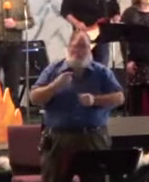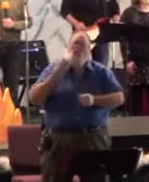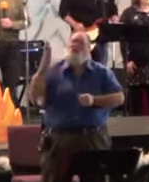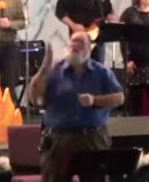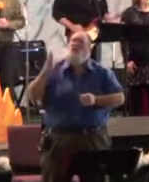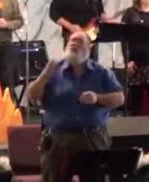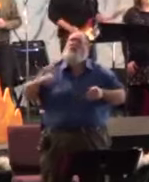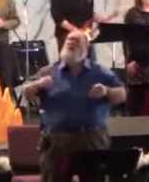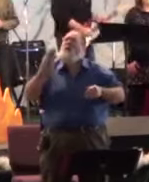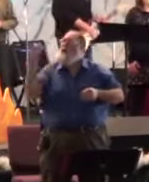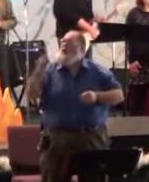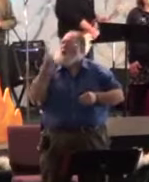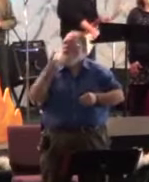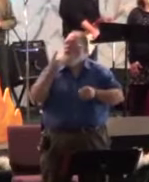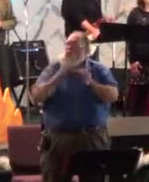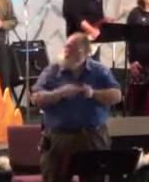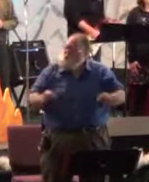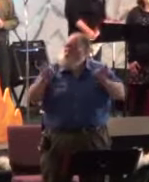alone are worthy.